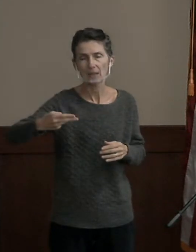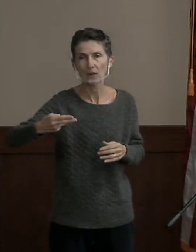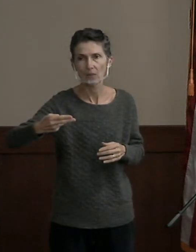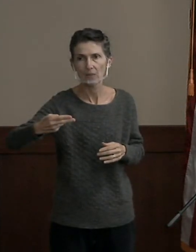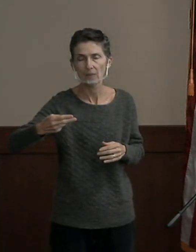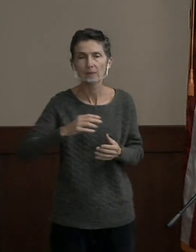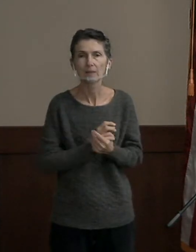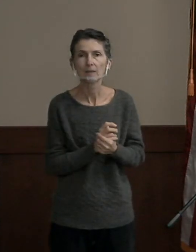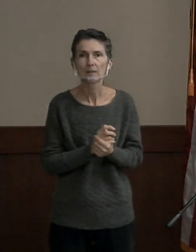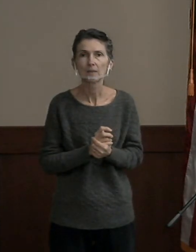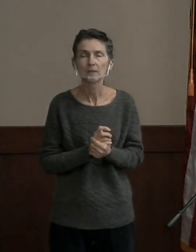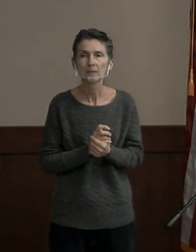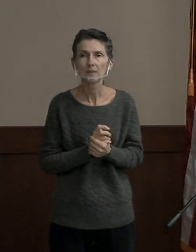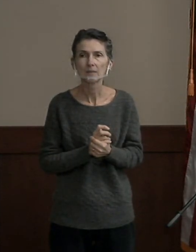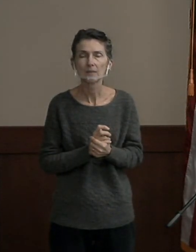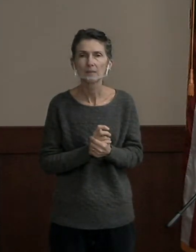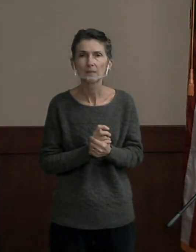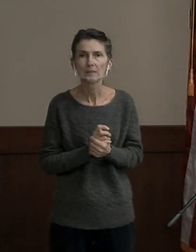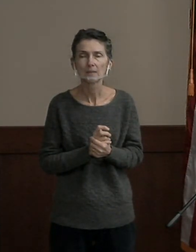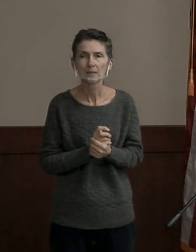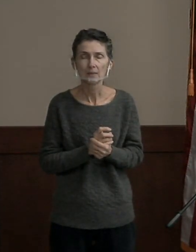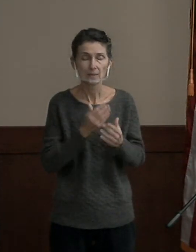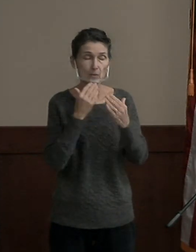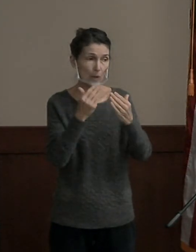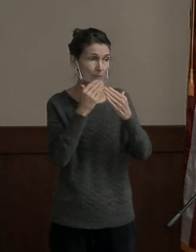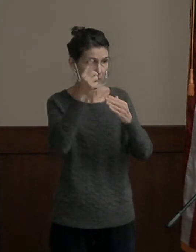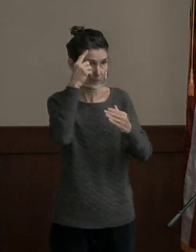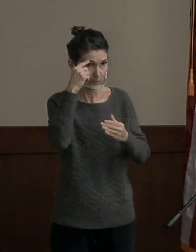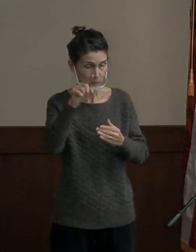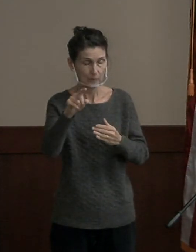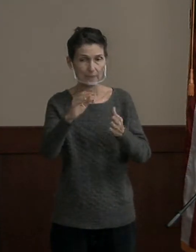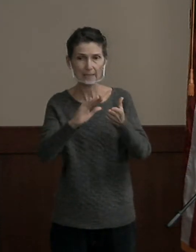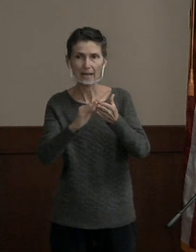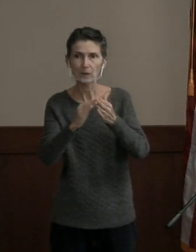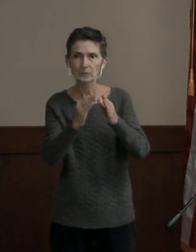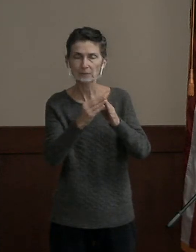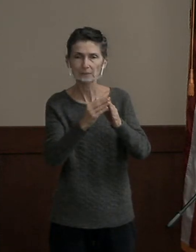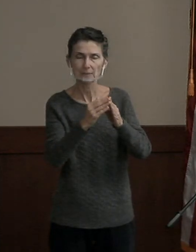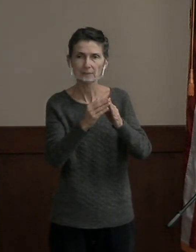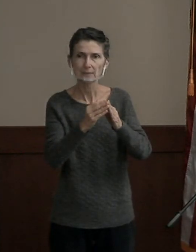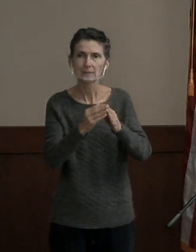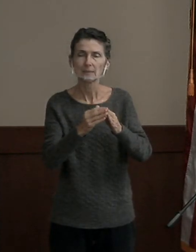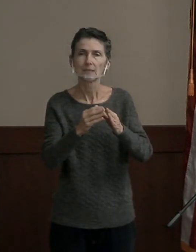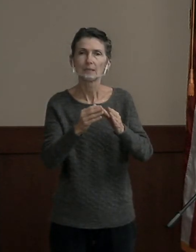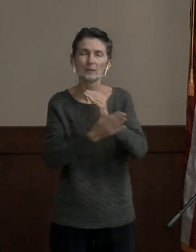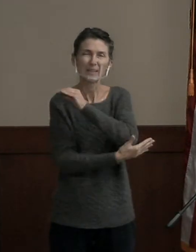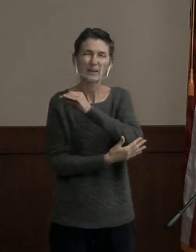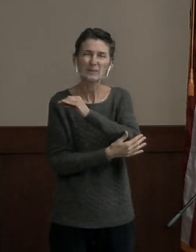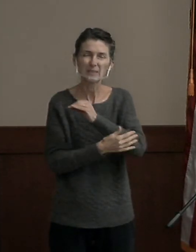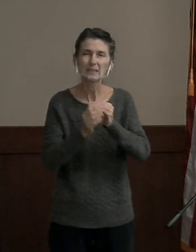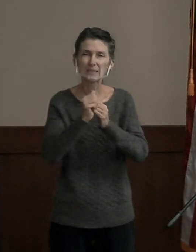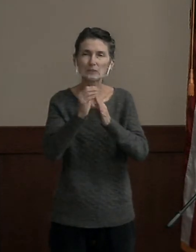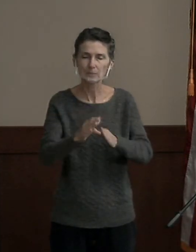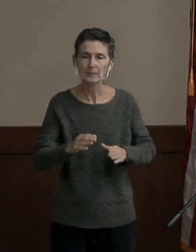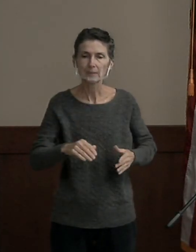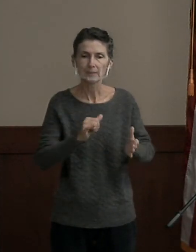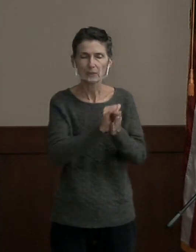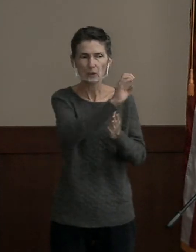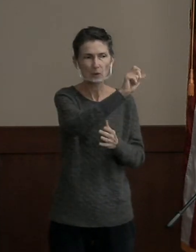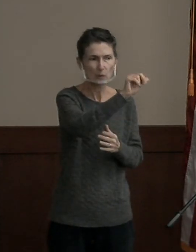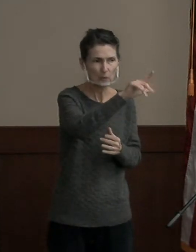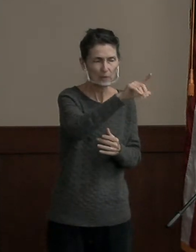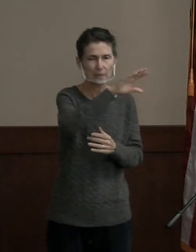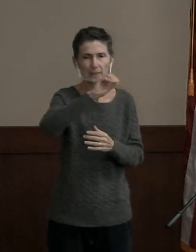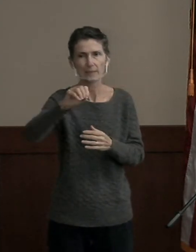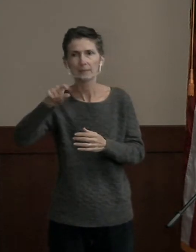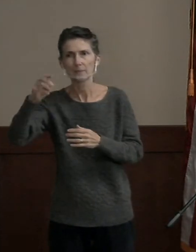just indebtedly grateful to the county and the leadership, especially to Earl and the Department of Health. This is a joint